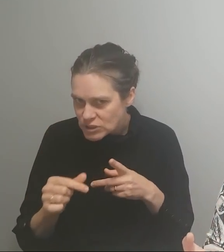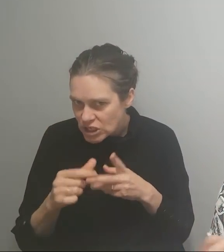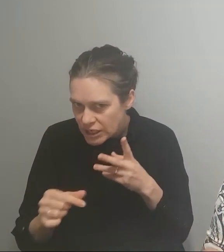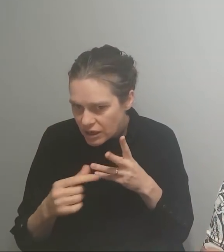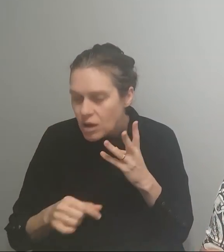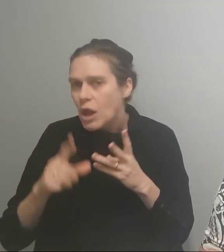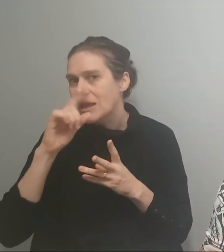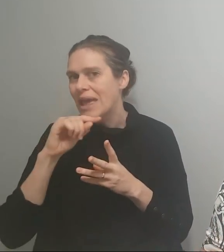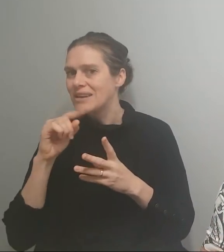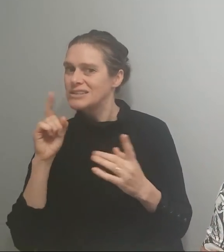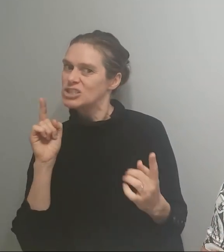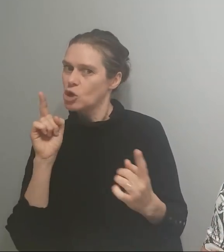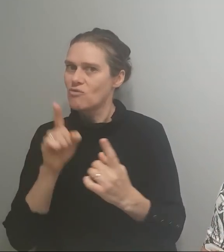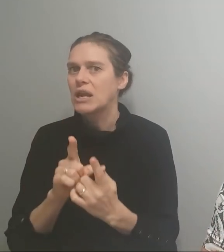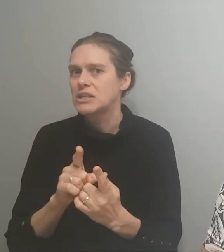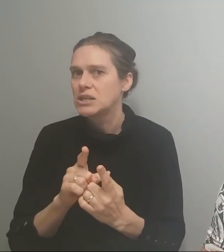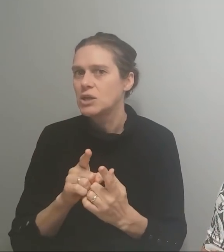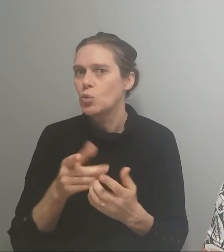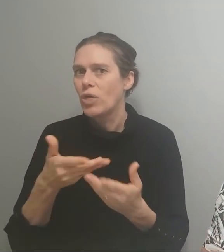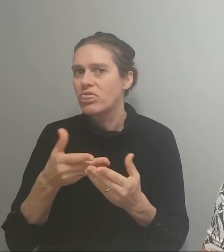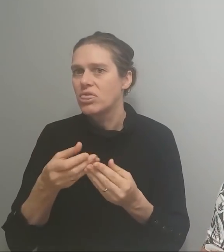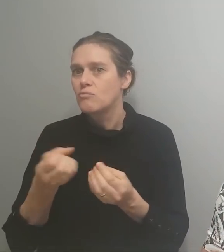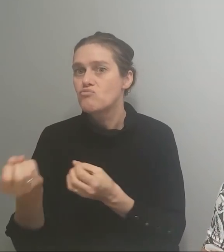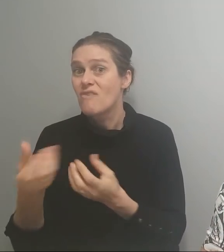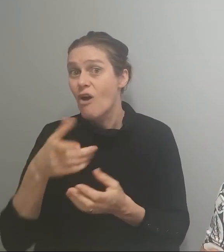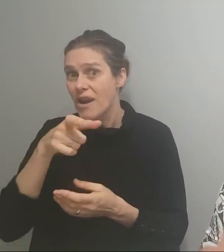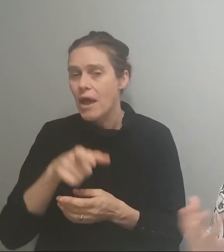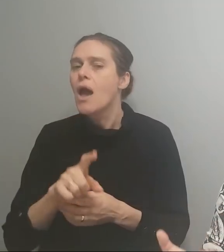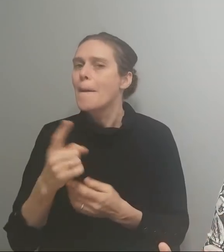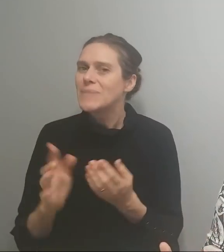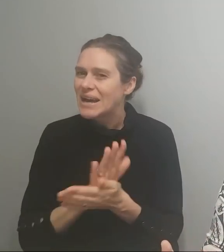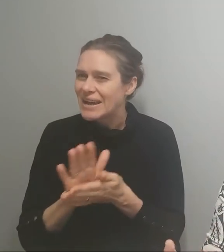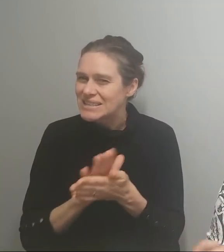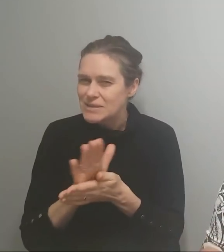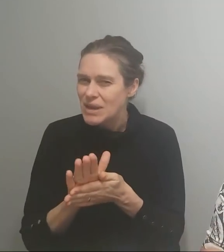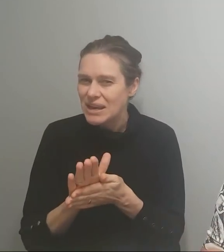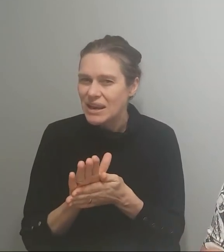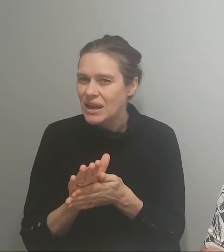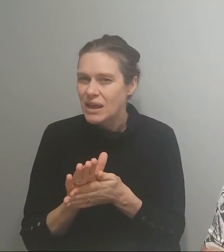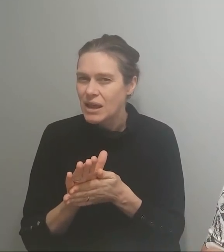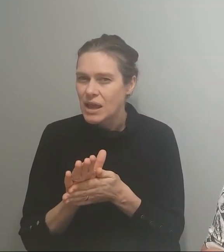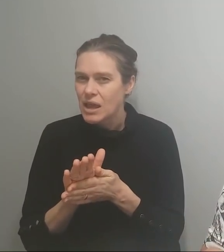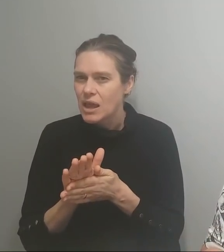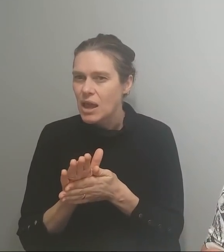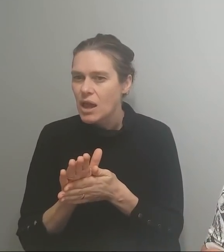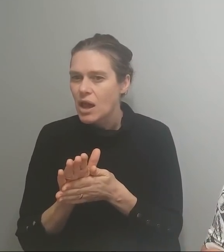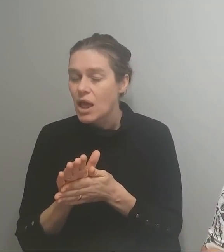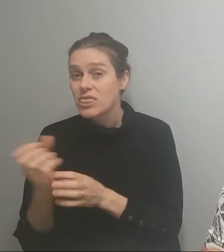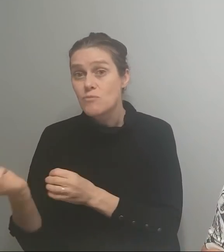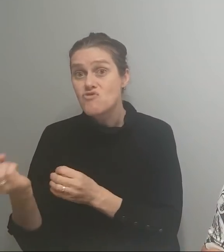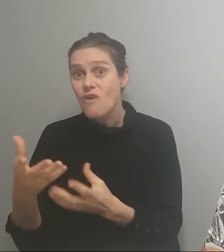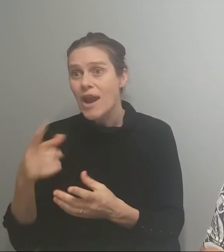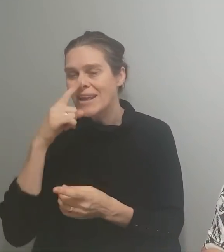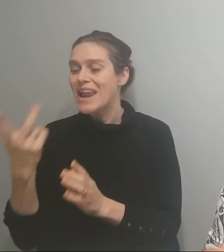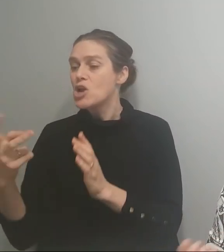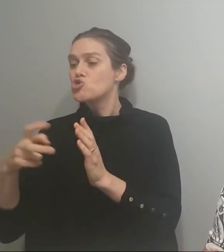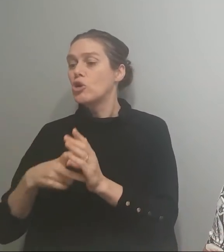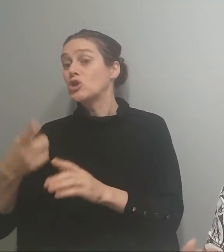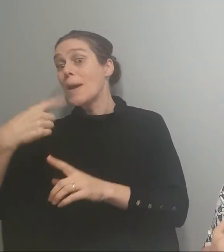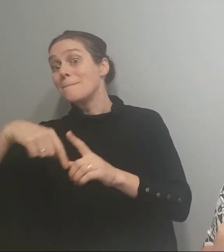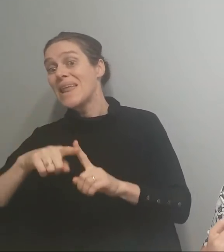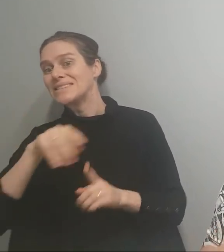a provider, but that doesn't mean that the provider would be able to charge the disabled person and family and have a contract. It would